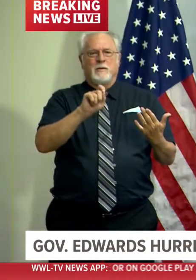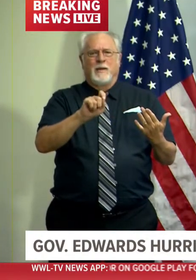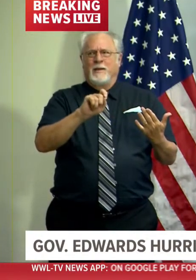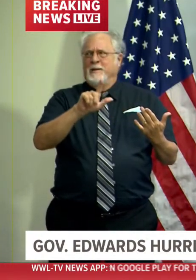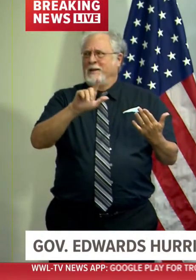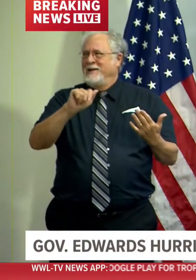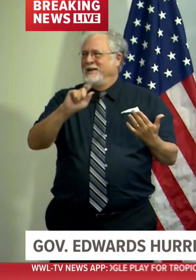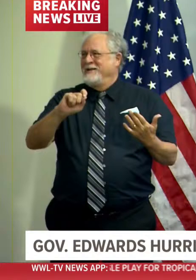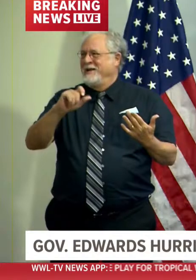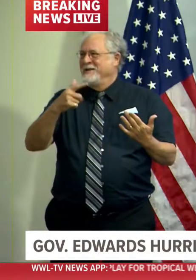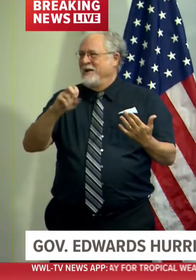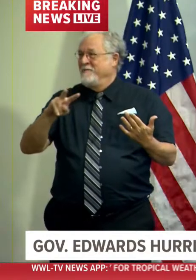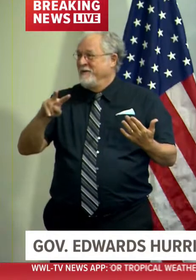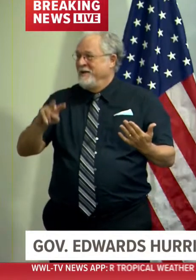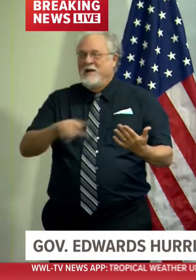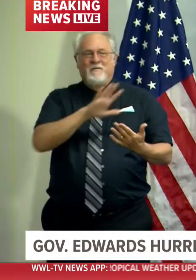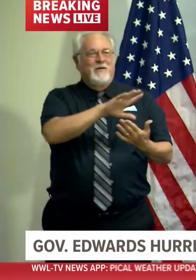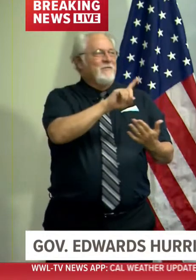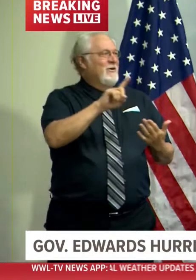is it, Sean?